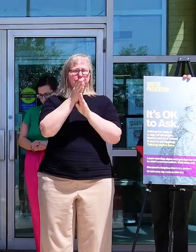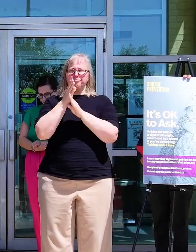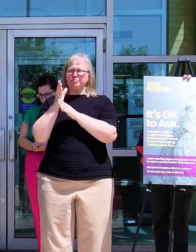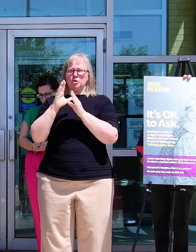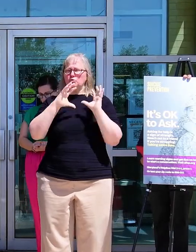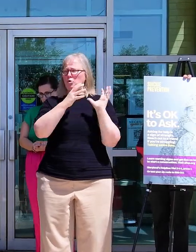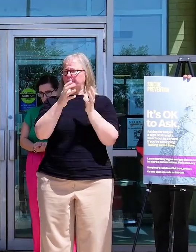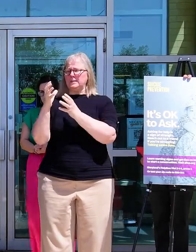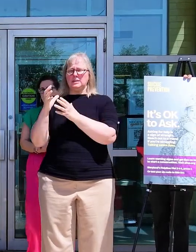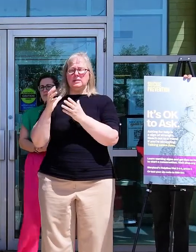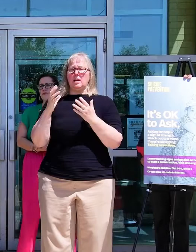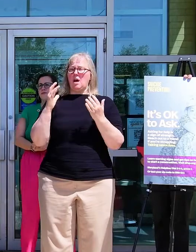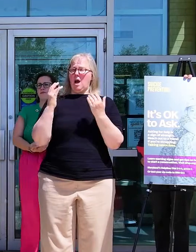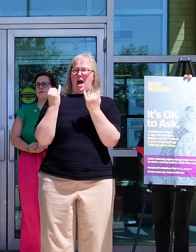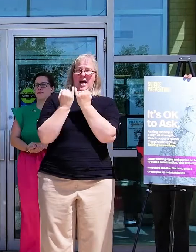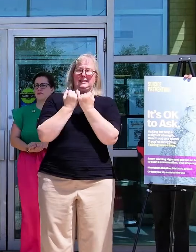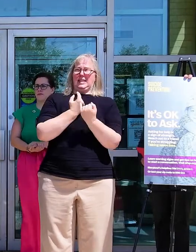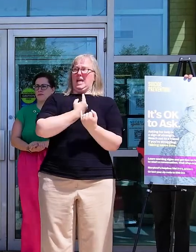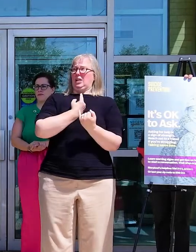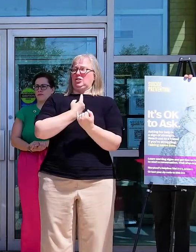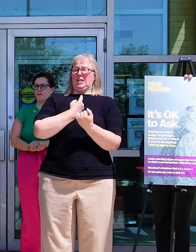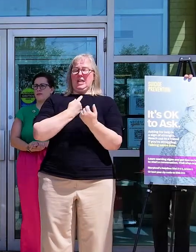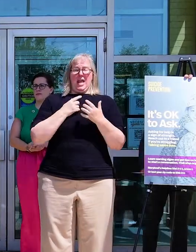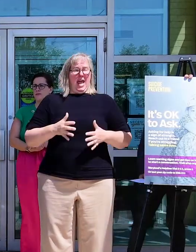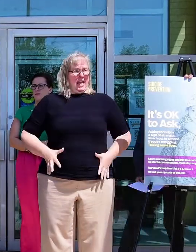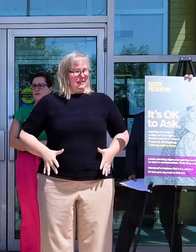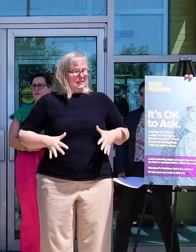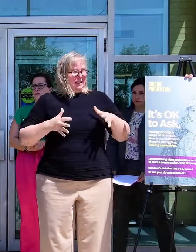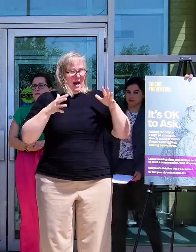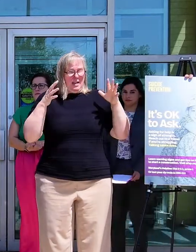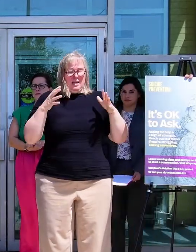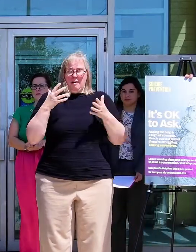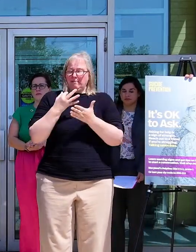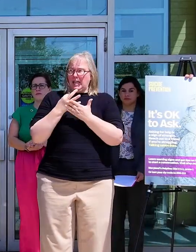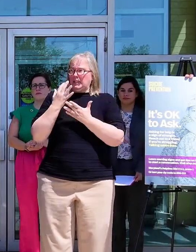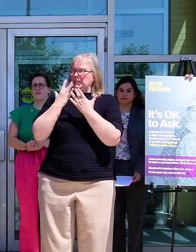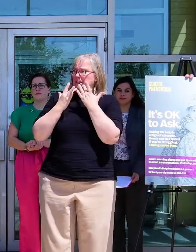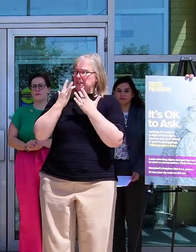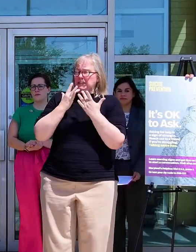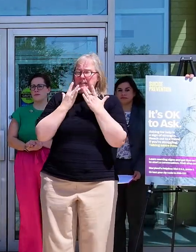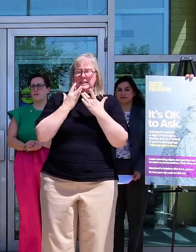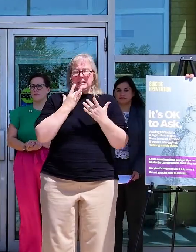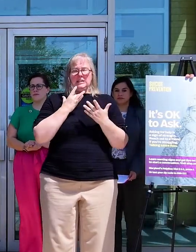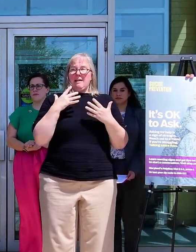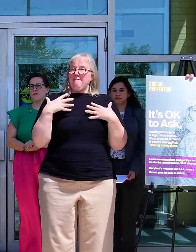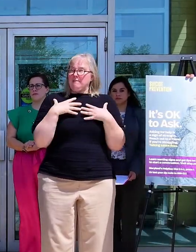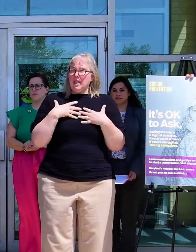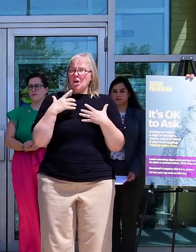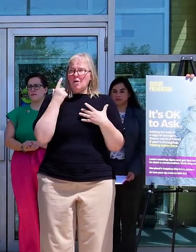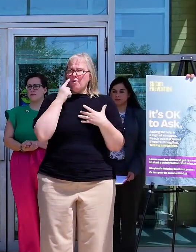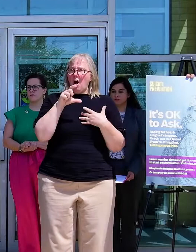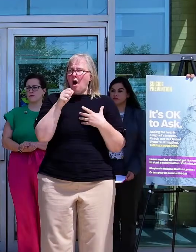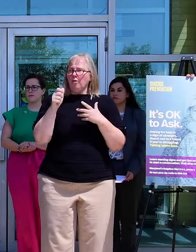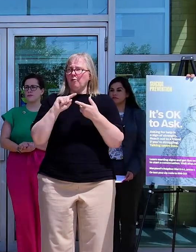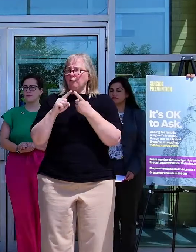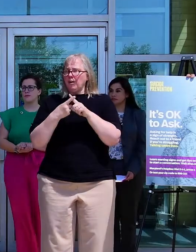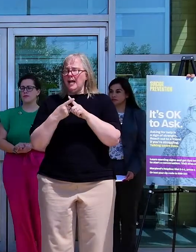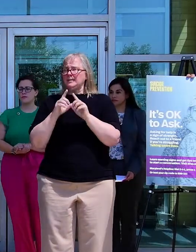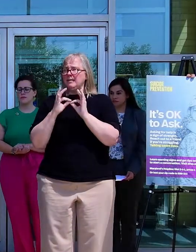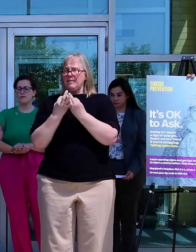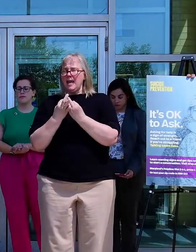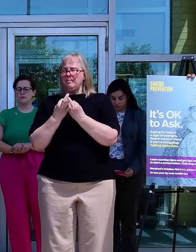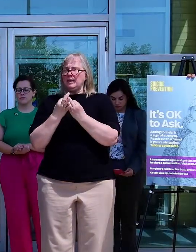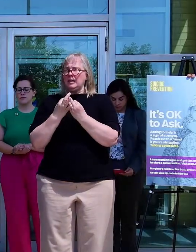Isolation, anxiety, financial hardship, fear for the well-being of friends and family, and unfortunately